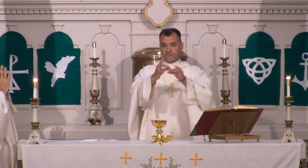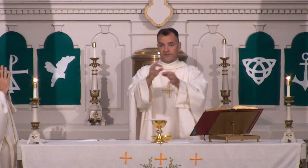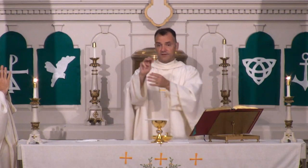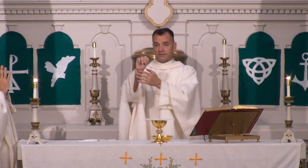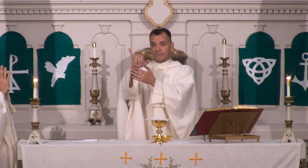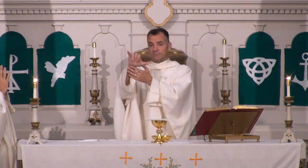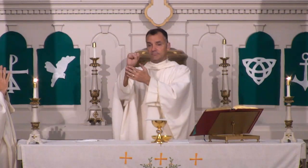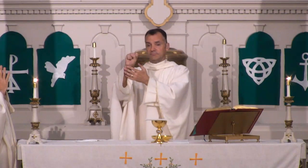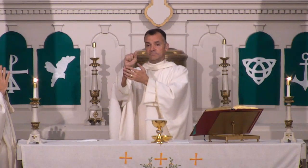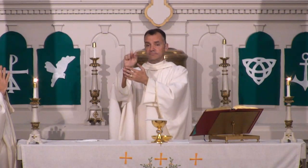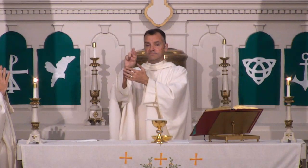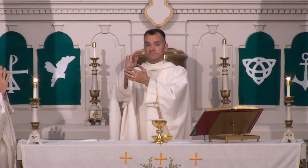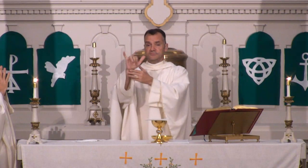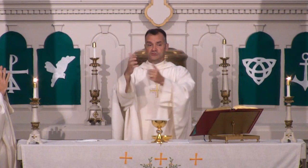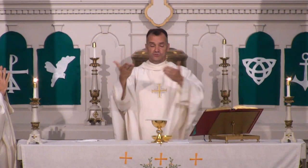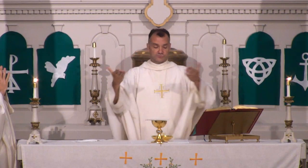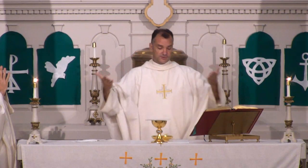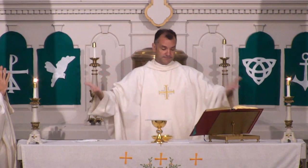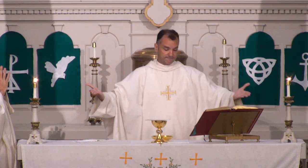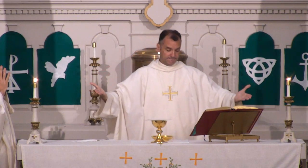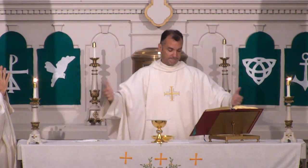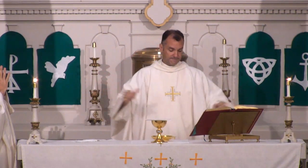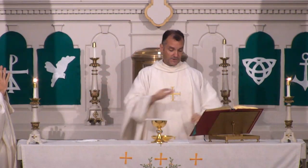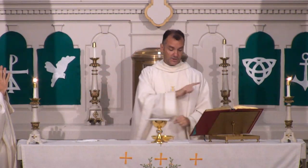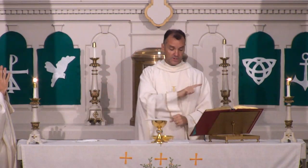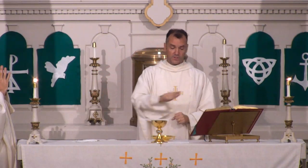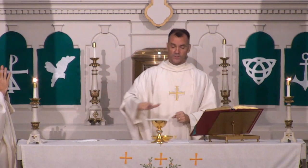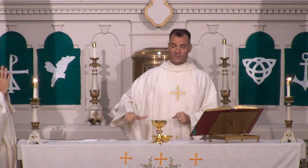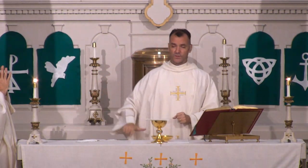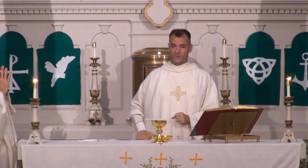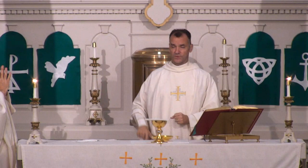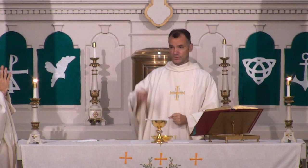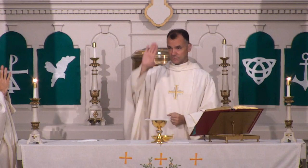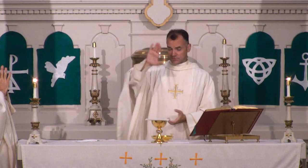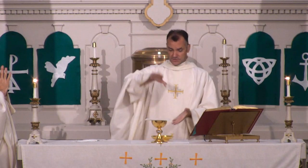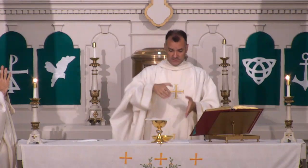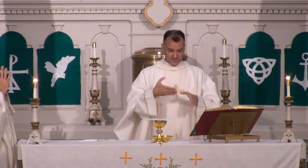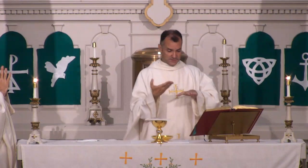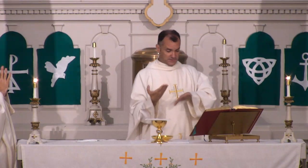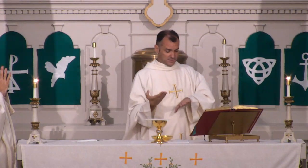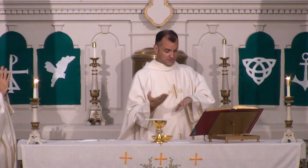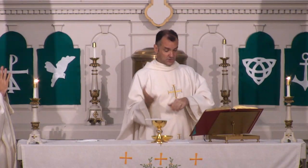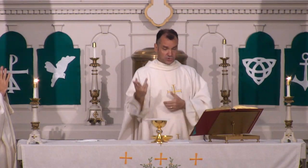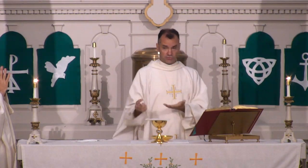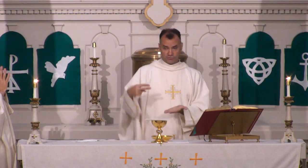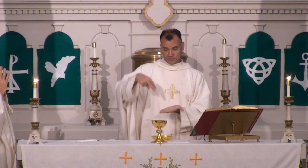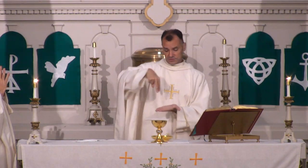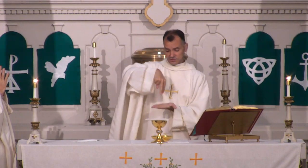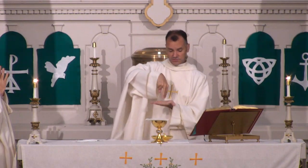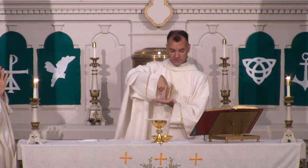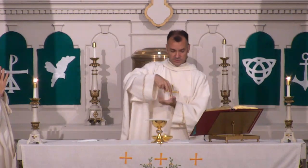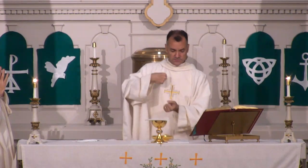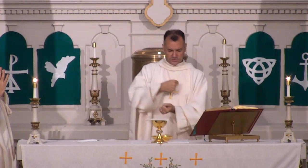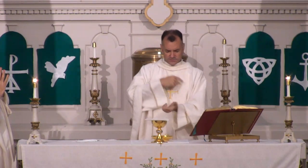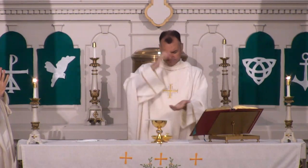The mystery of faith. We proclaim your death, O Lord, and profess